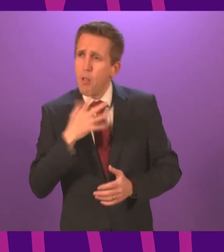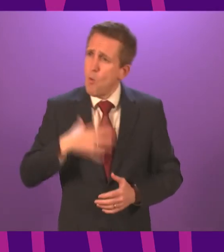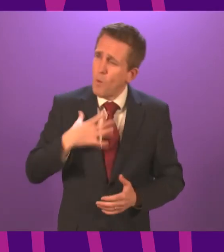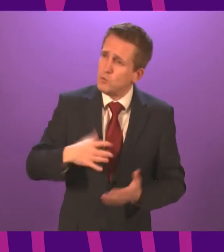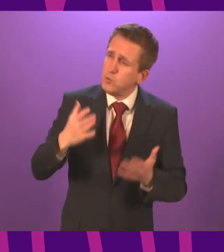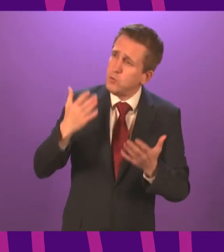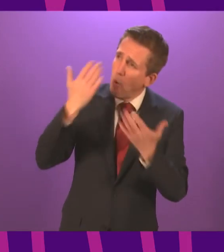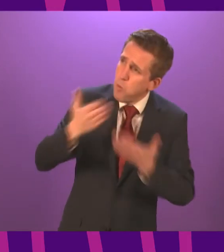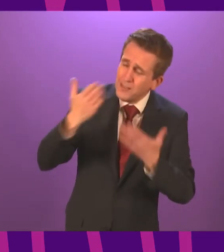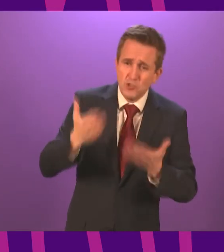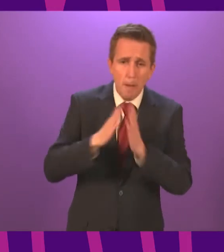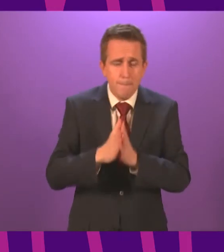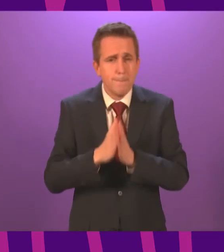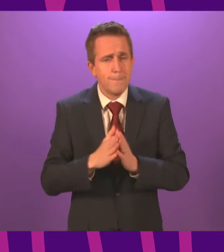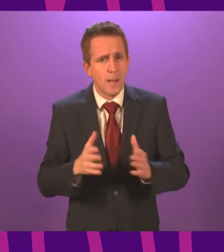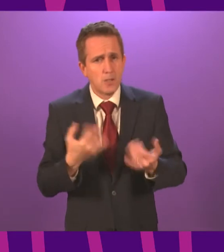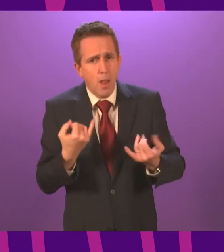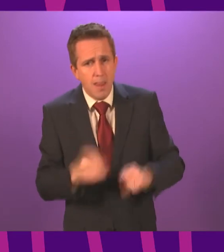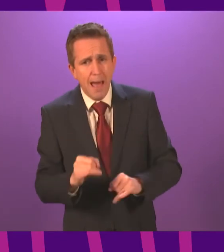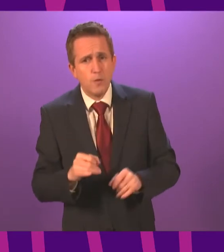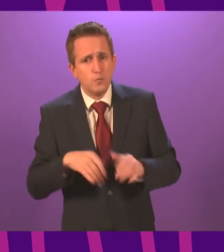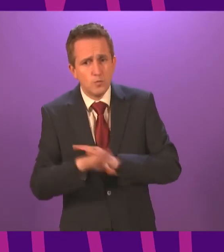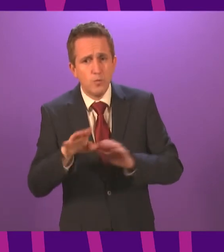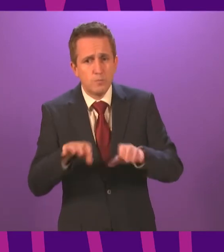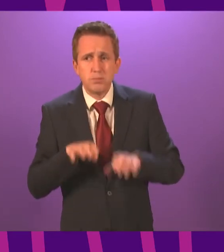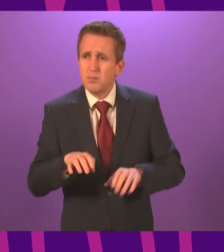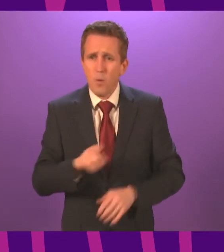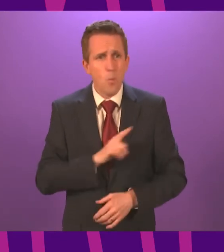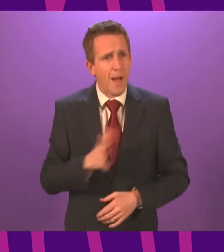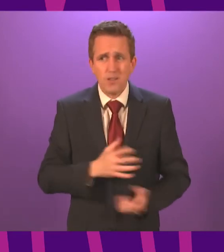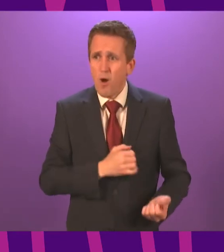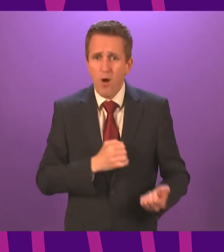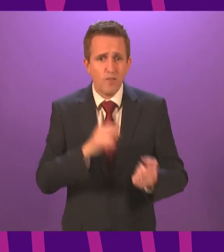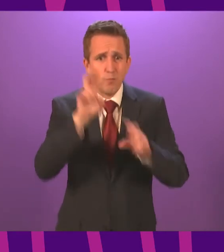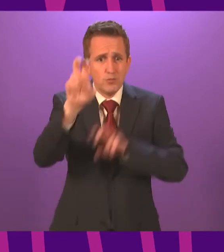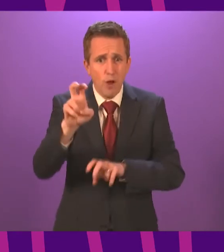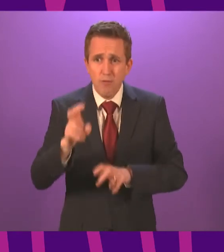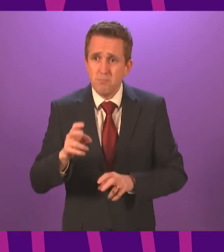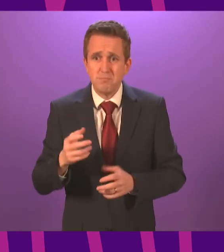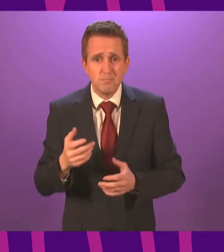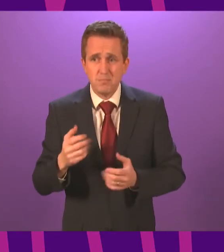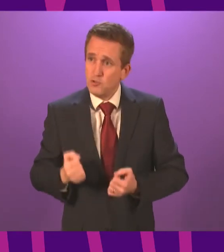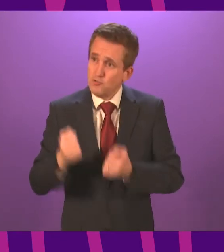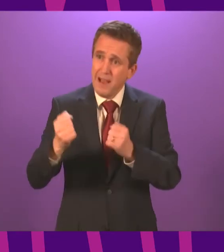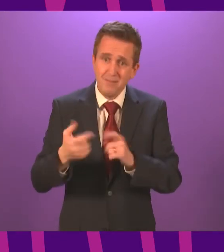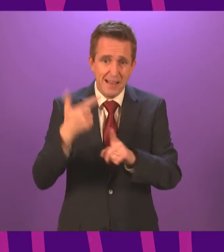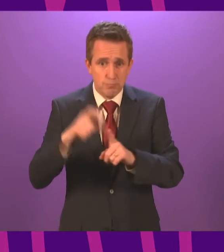why is it that people cannot drive to Edinburgh from Durham, but they can fly there from Doha? I